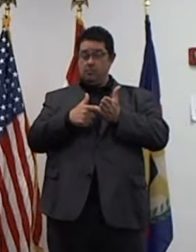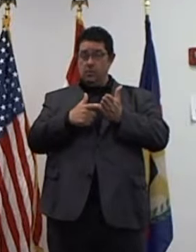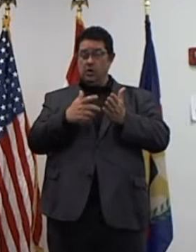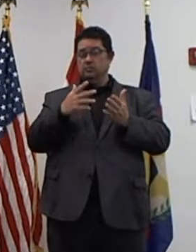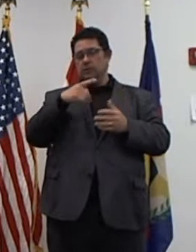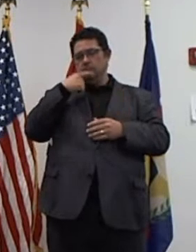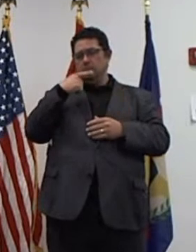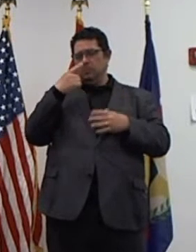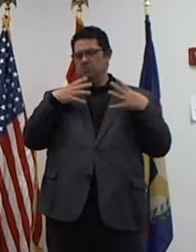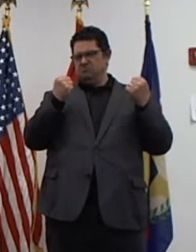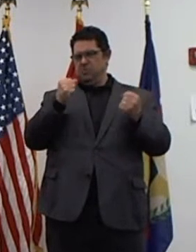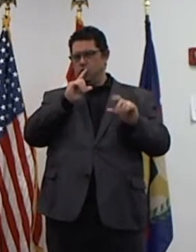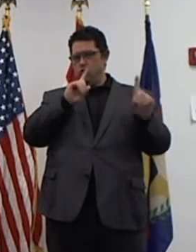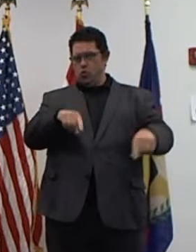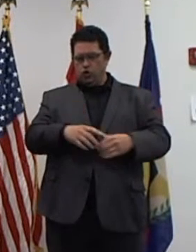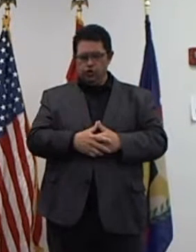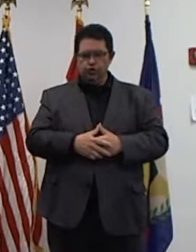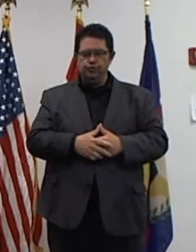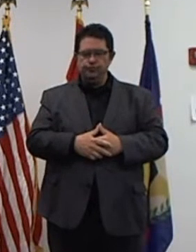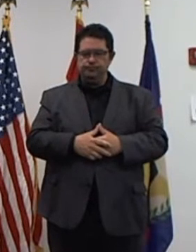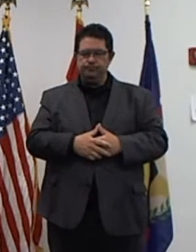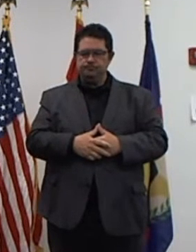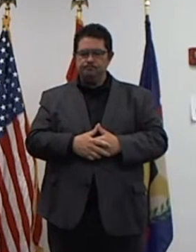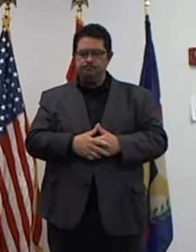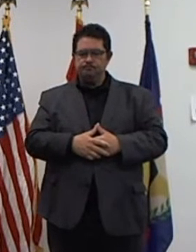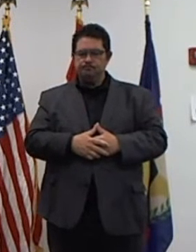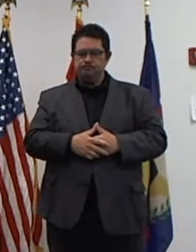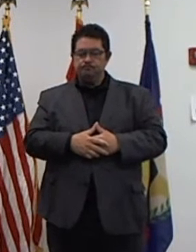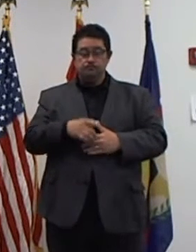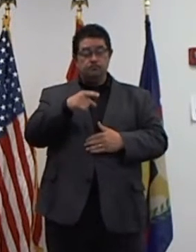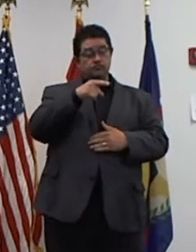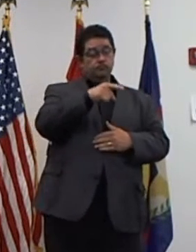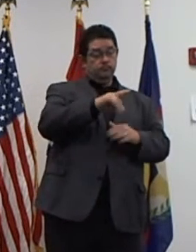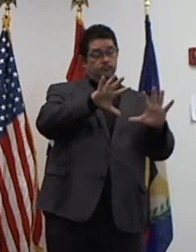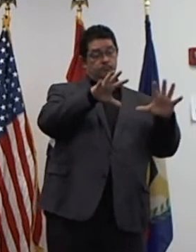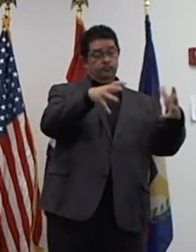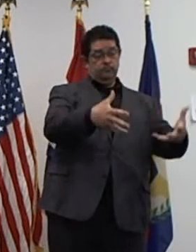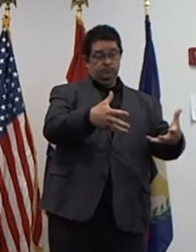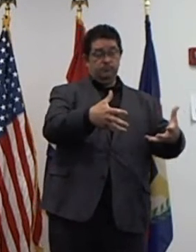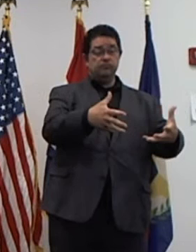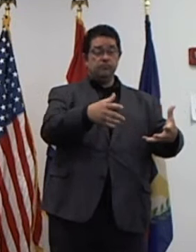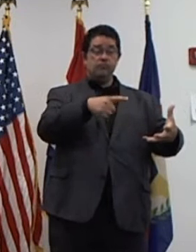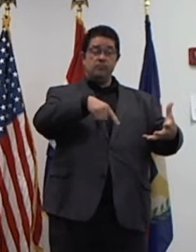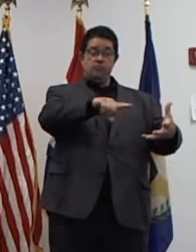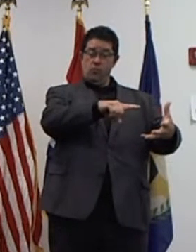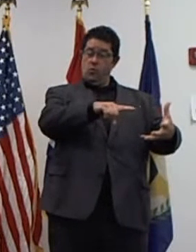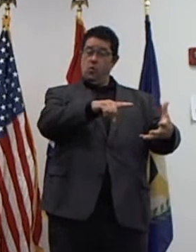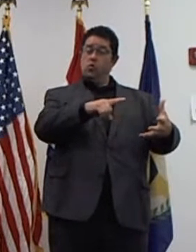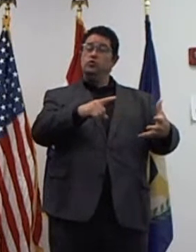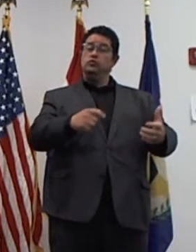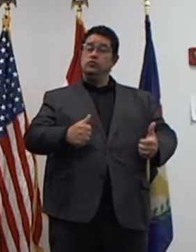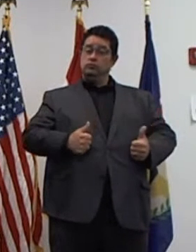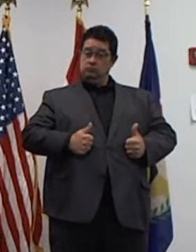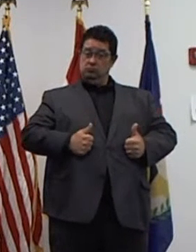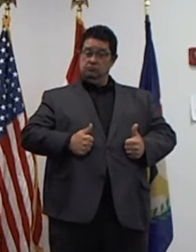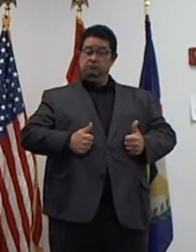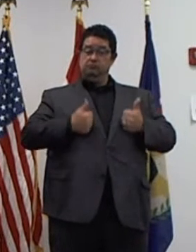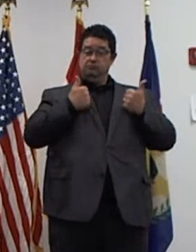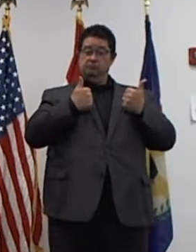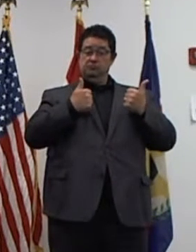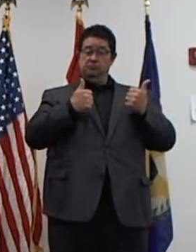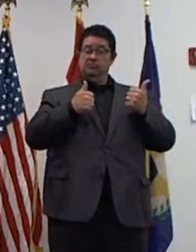public health orders. We are relaxing visitor restrictions in residential facilities that do not